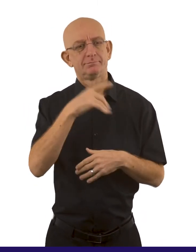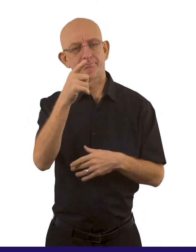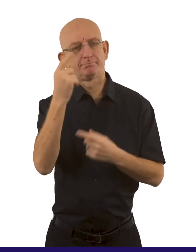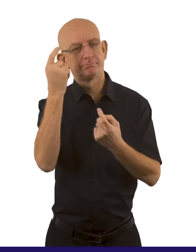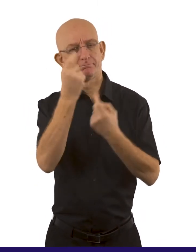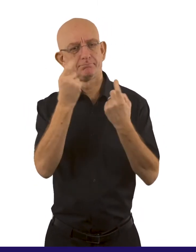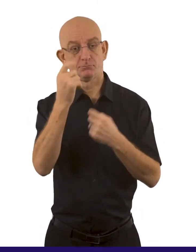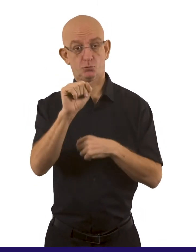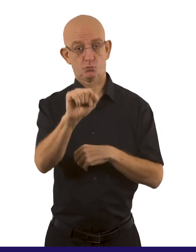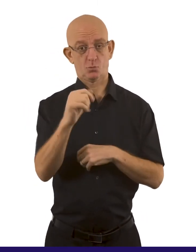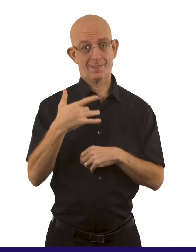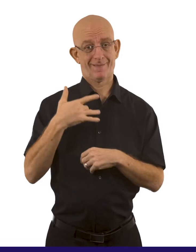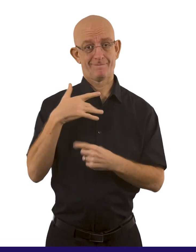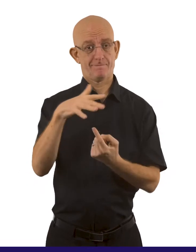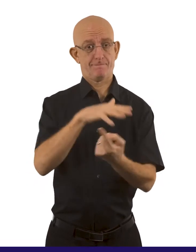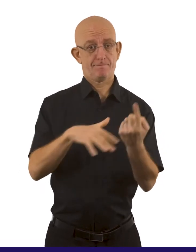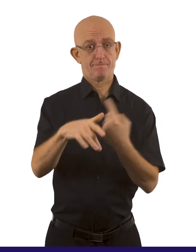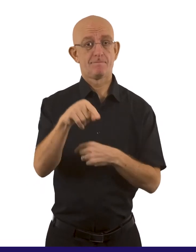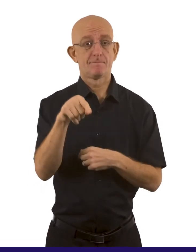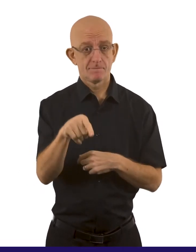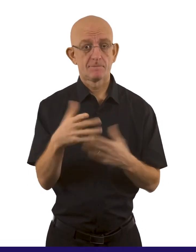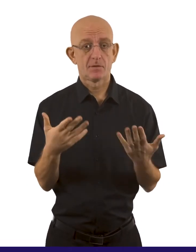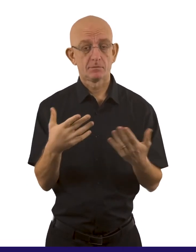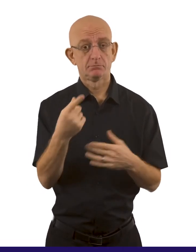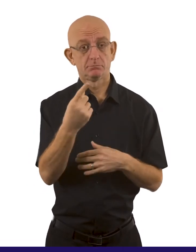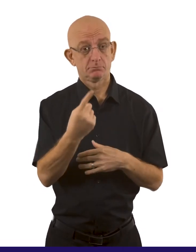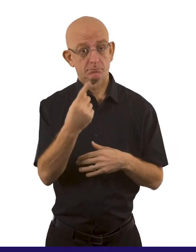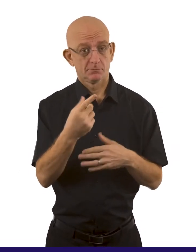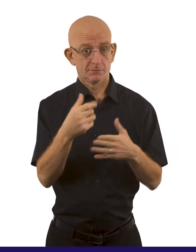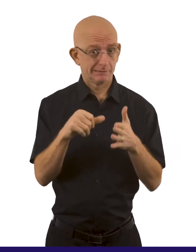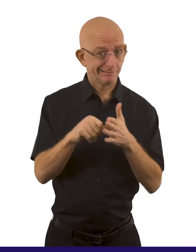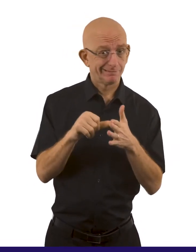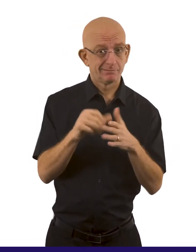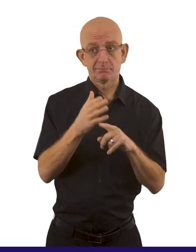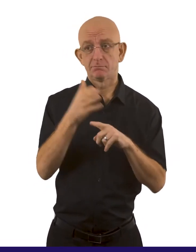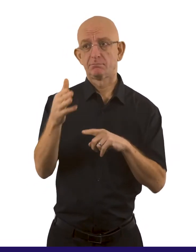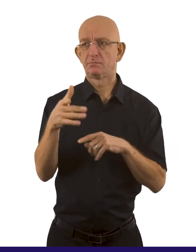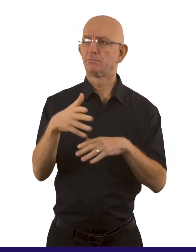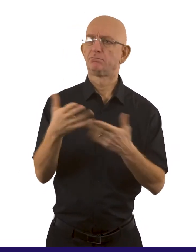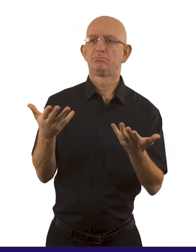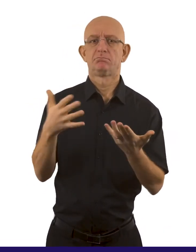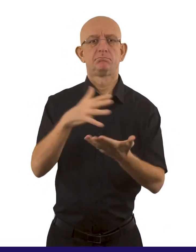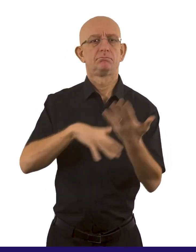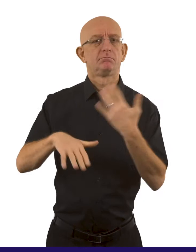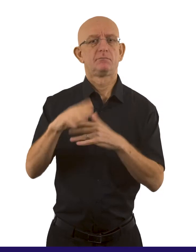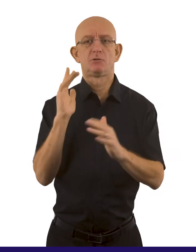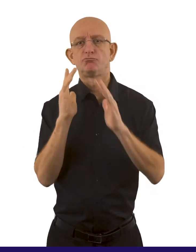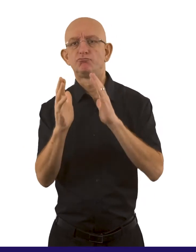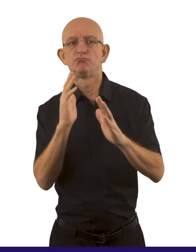Question 9. Think about your local area. Do you often have difficulty using public spaces,